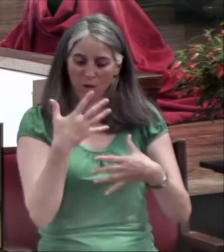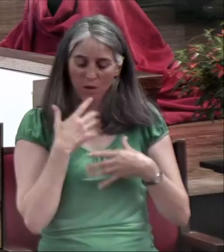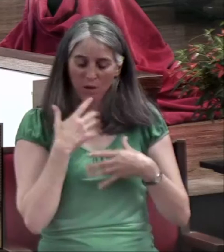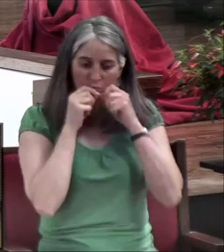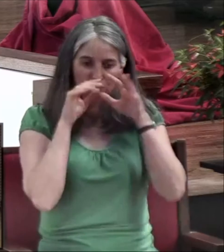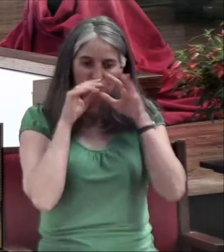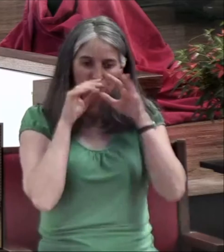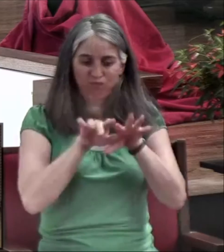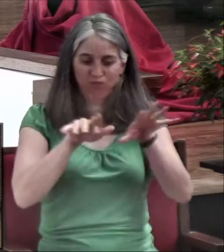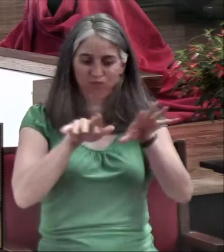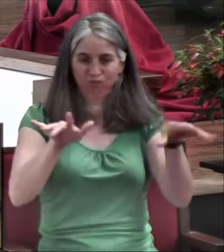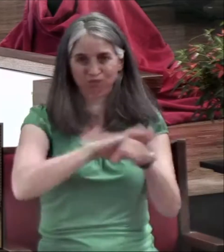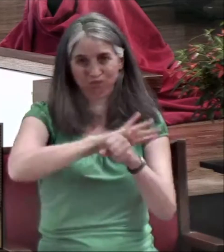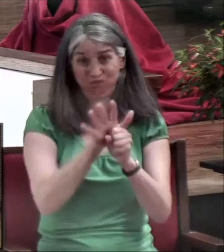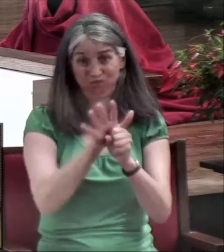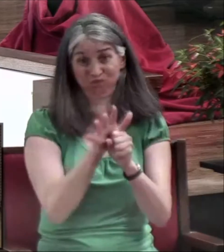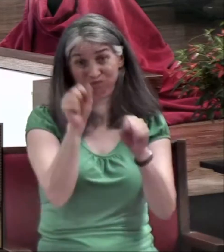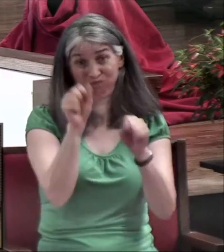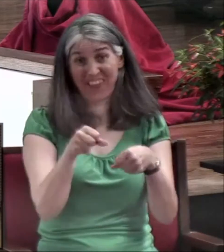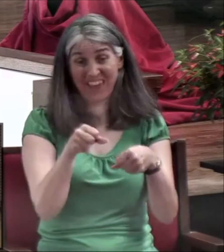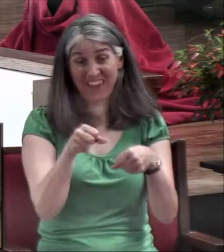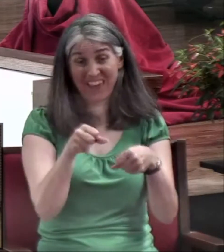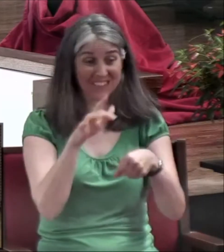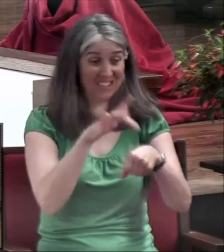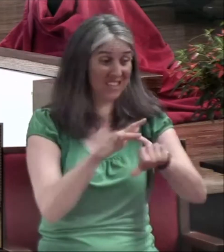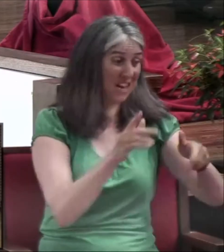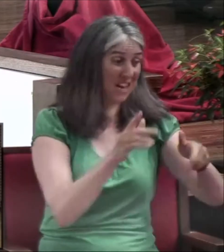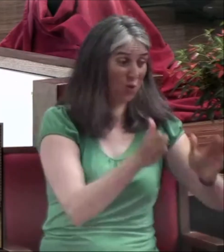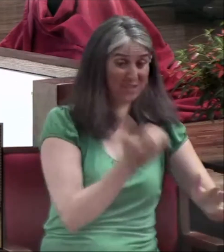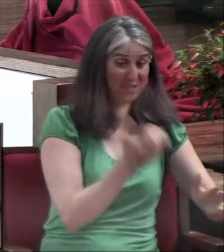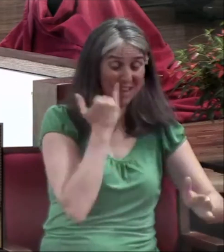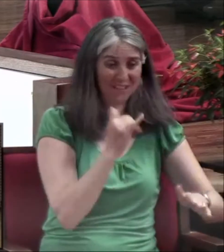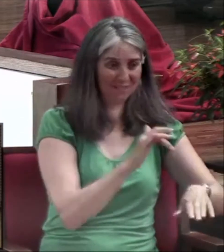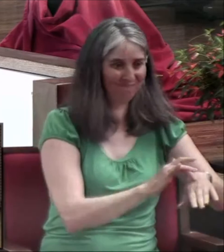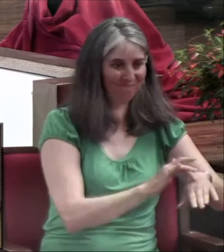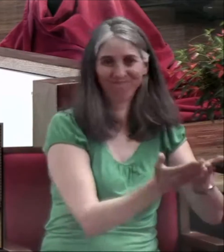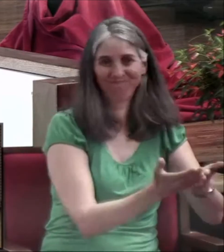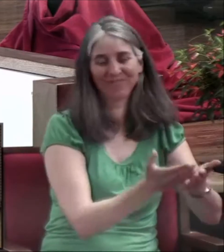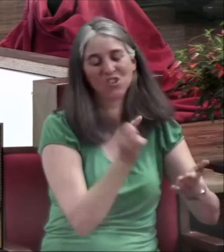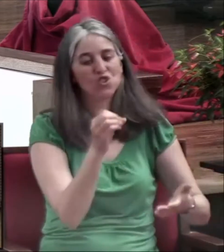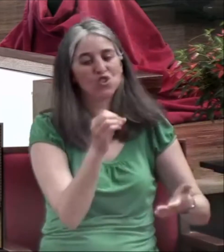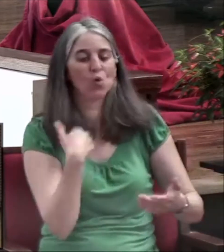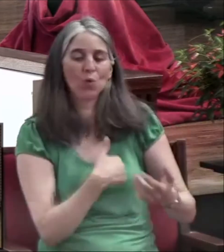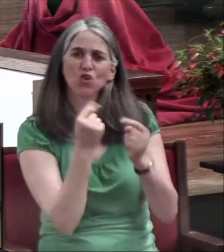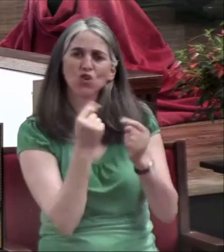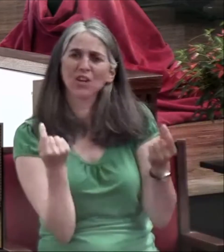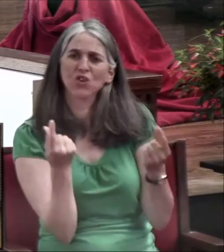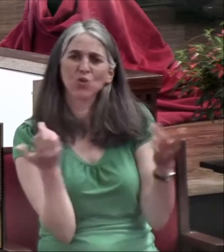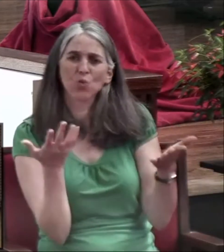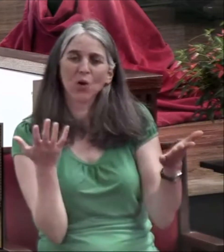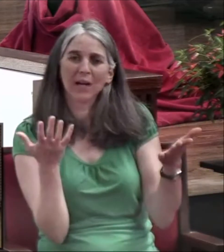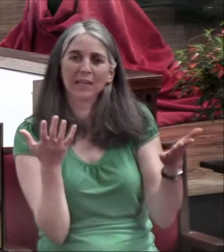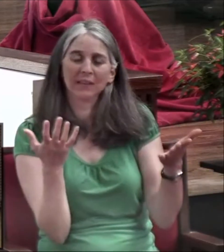and possibly can contaminate somebody else if we're a carrier. So what we're trying to do is to take